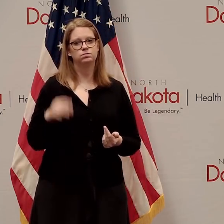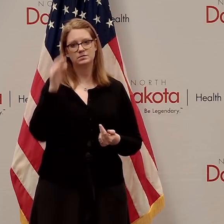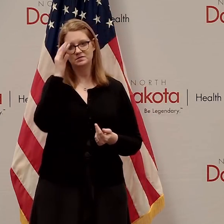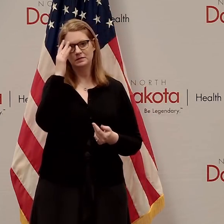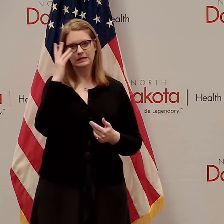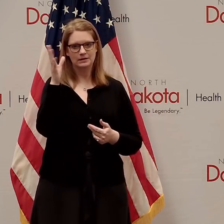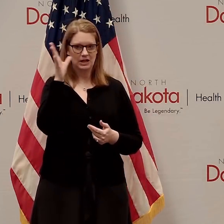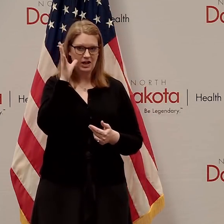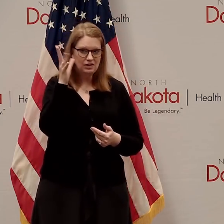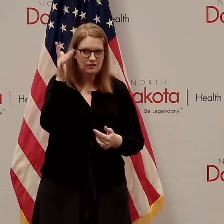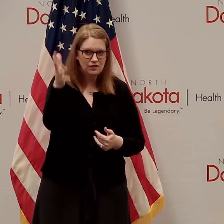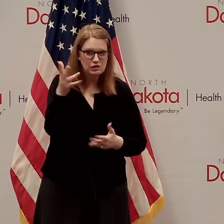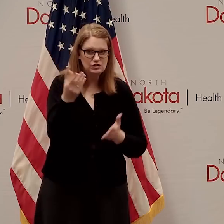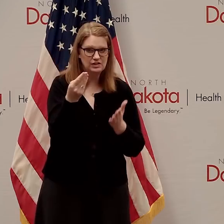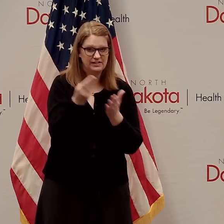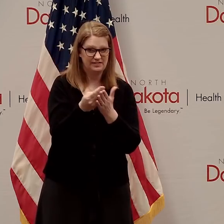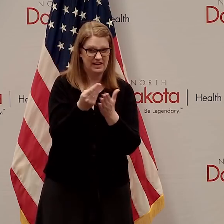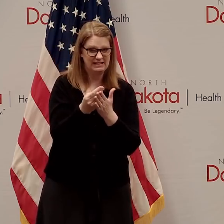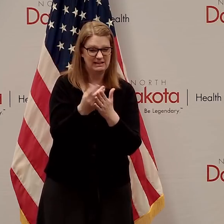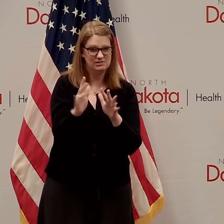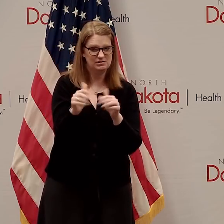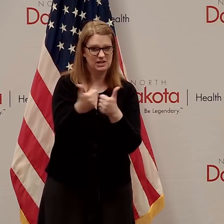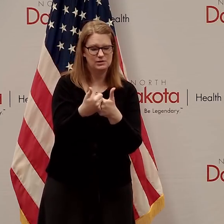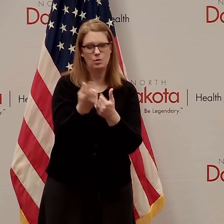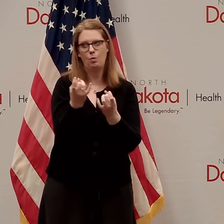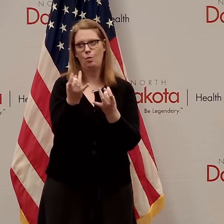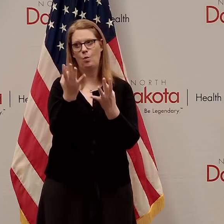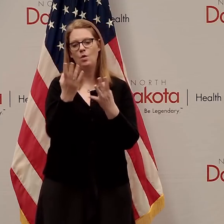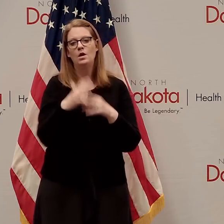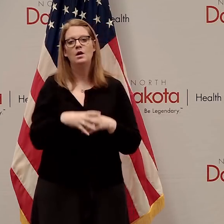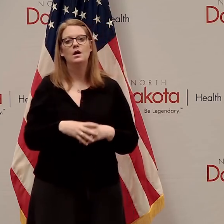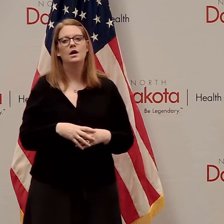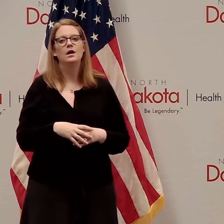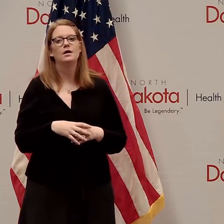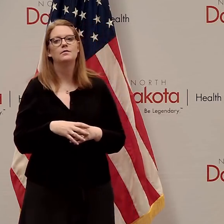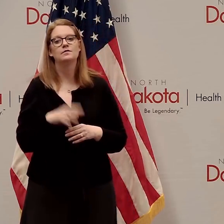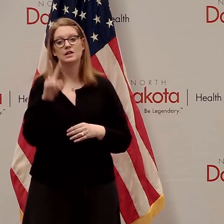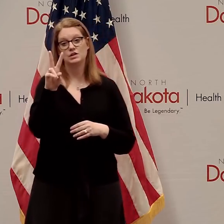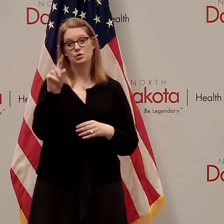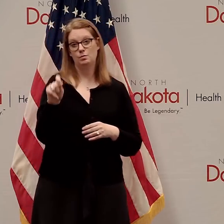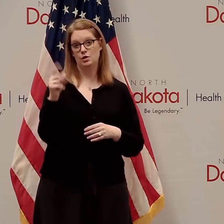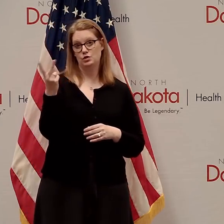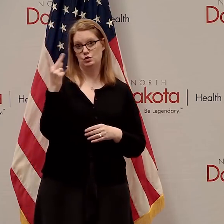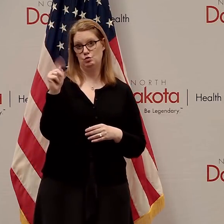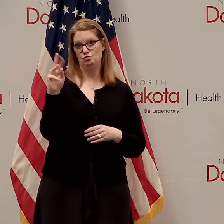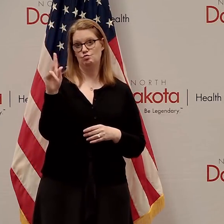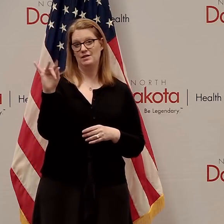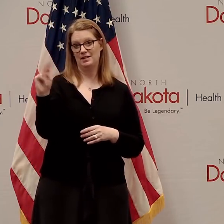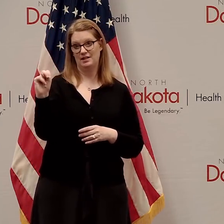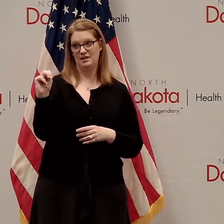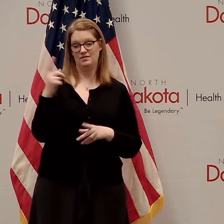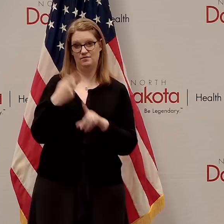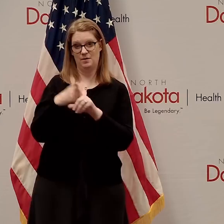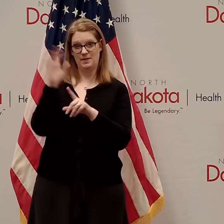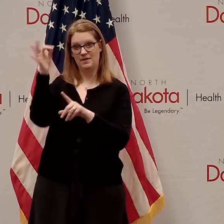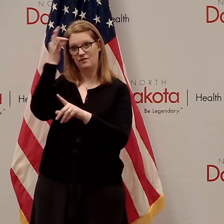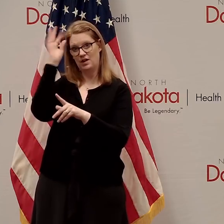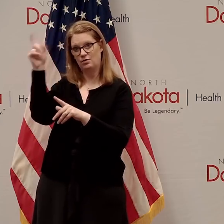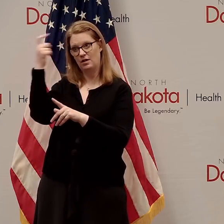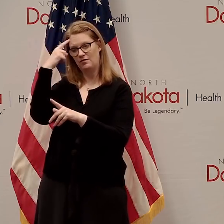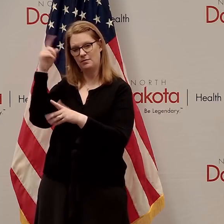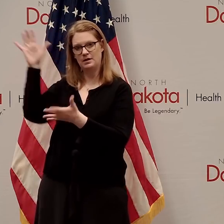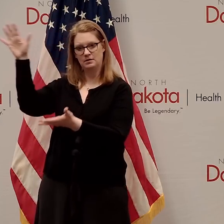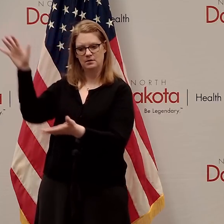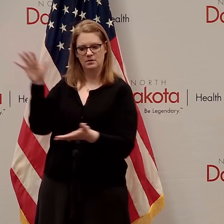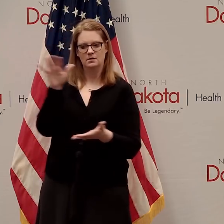upcoming financial challenges. None of the programs that have been of the $2.2 trillion or more that has come out of the federal government, none of that can